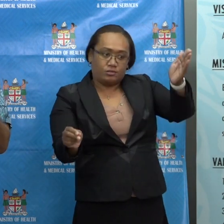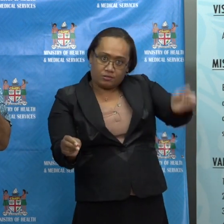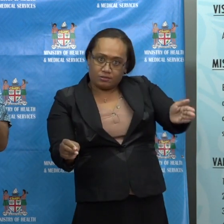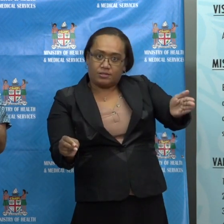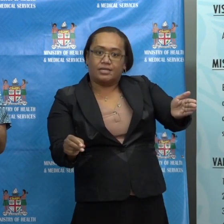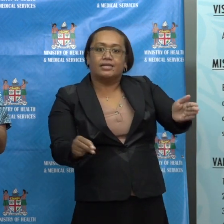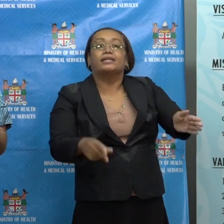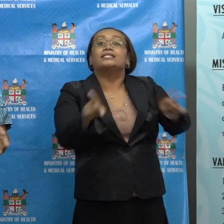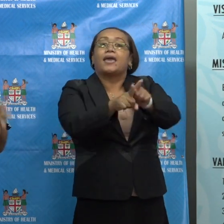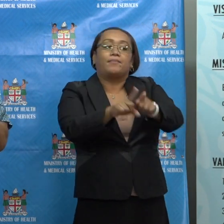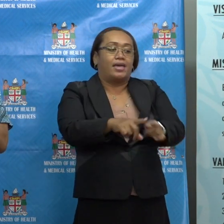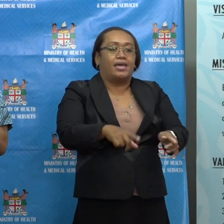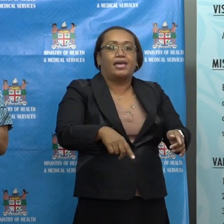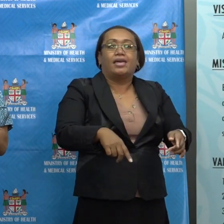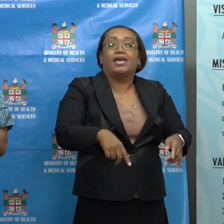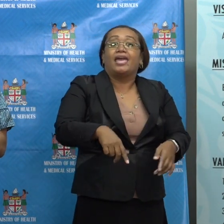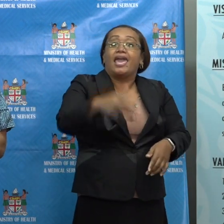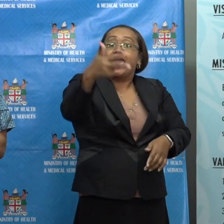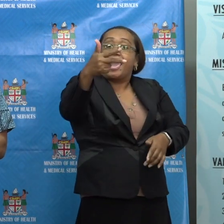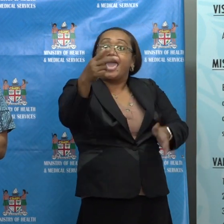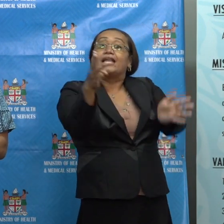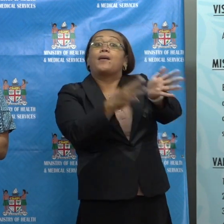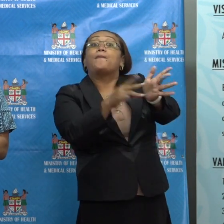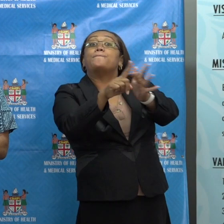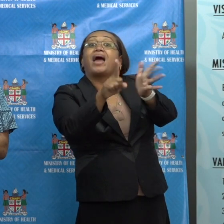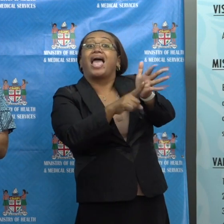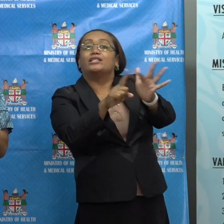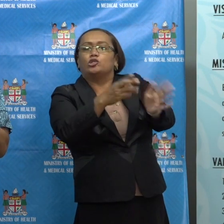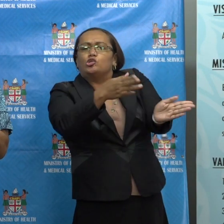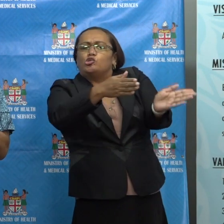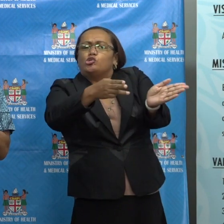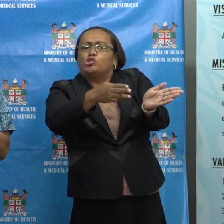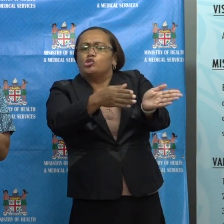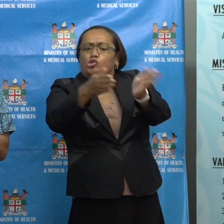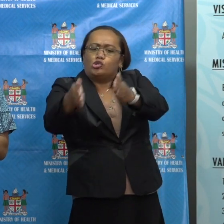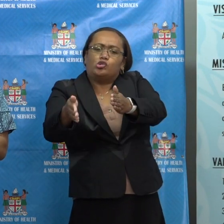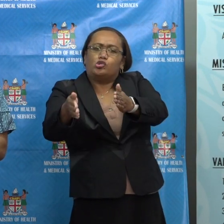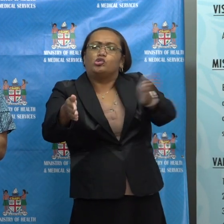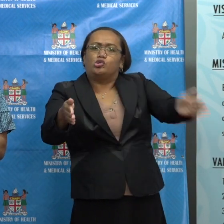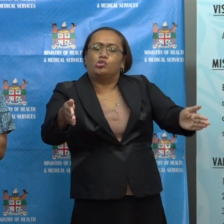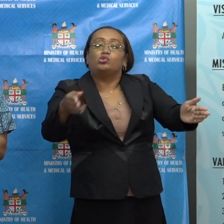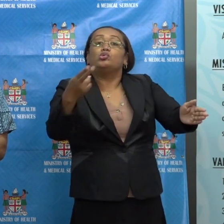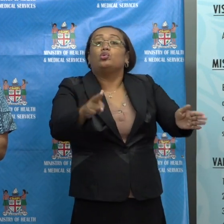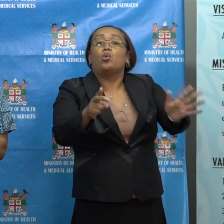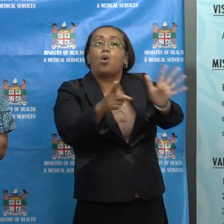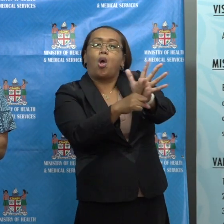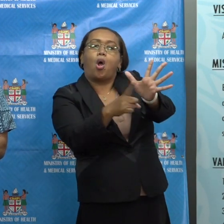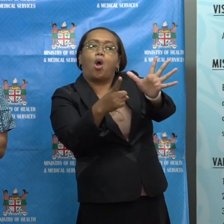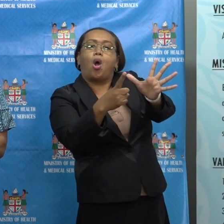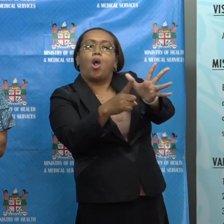and 8 Miles Bridge to Longani Village on the Kings Road, which is what we're going to call the Nosori Containment Zone.